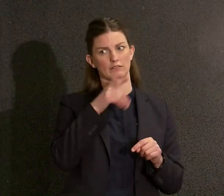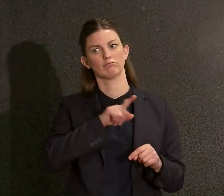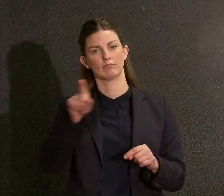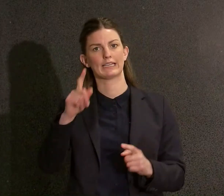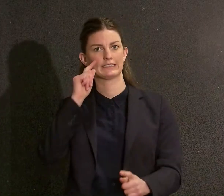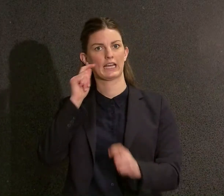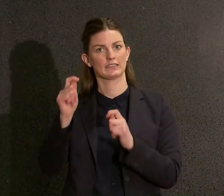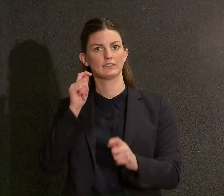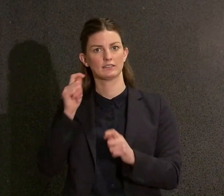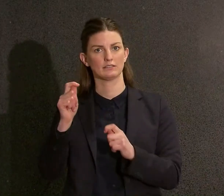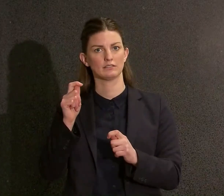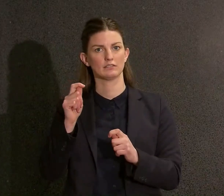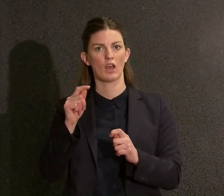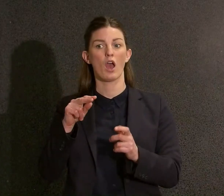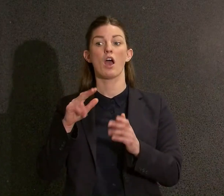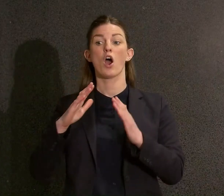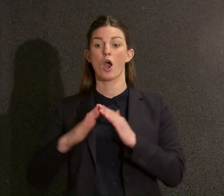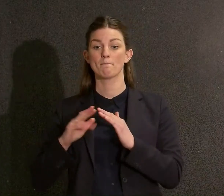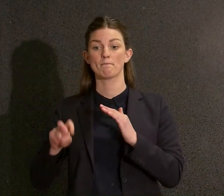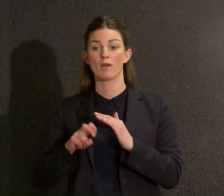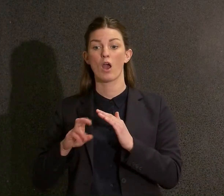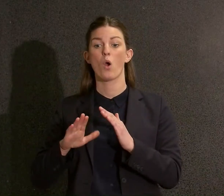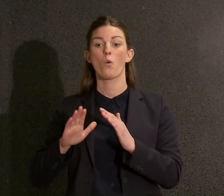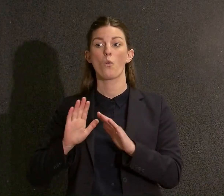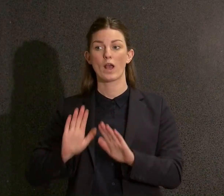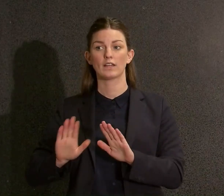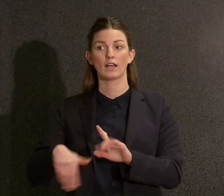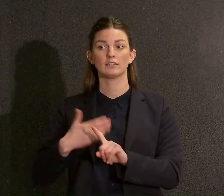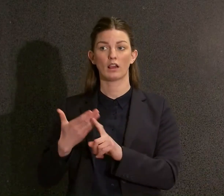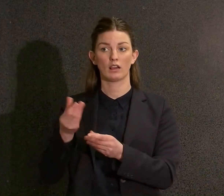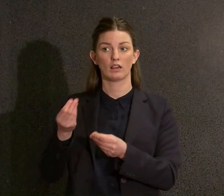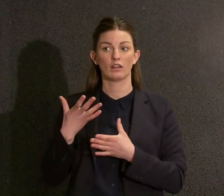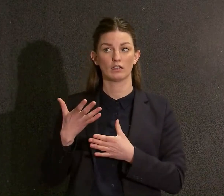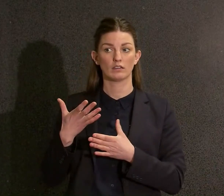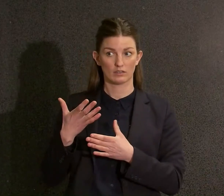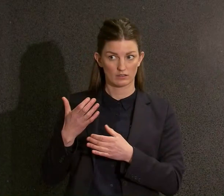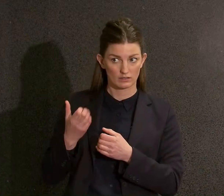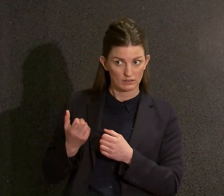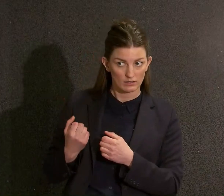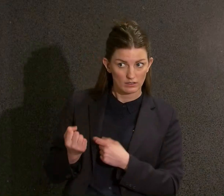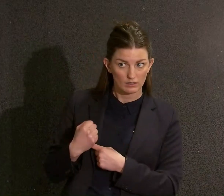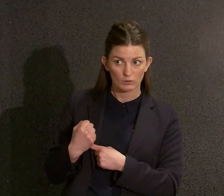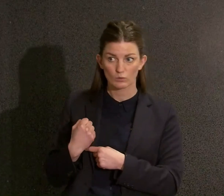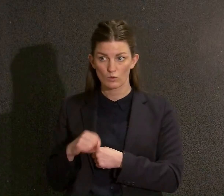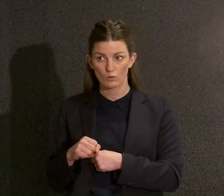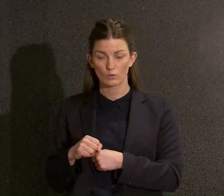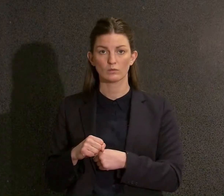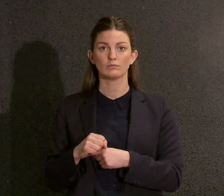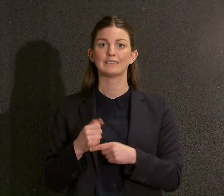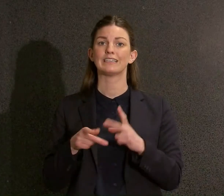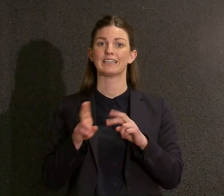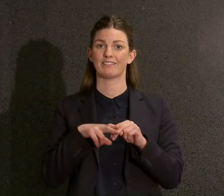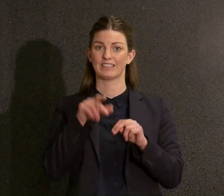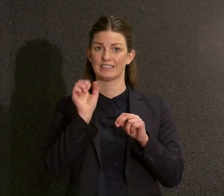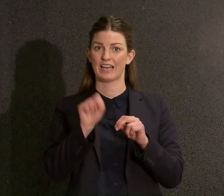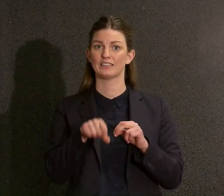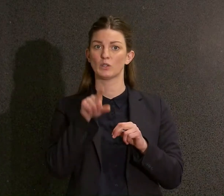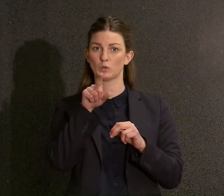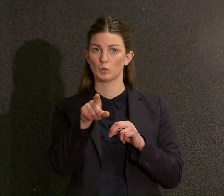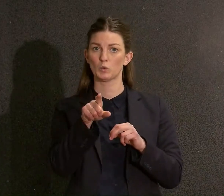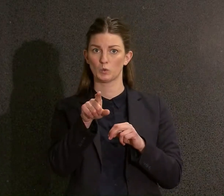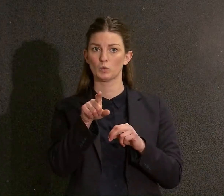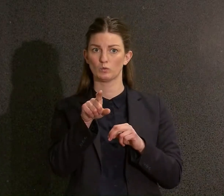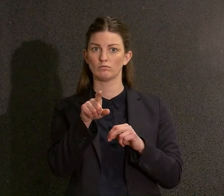get tested and wait until you get your result. There'll be advice for you if you have been caught up in this outbreak as a result